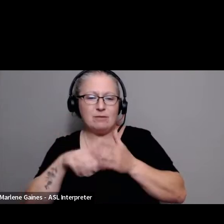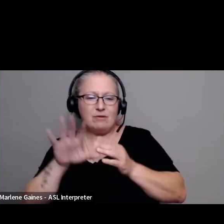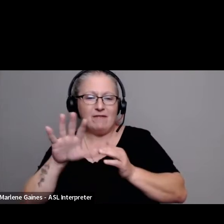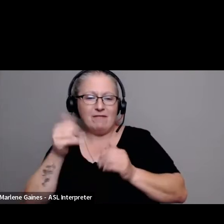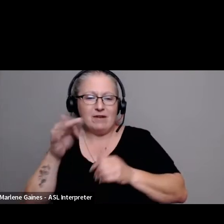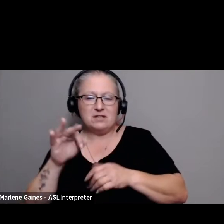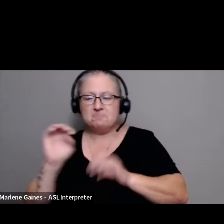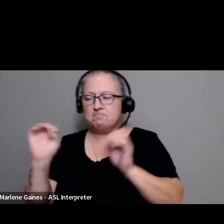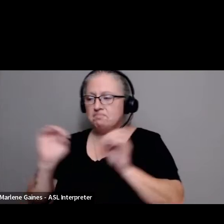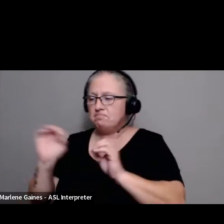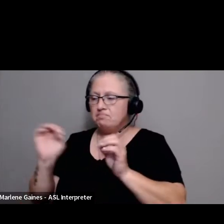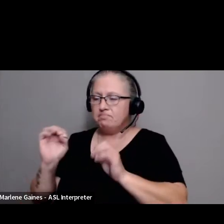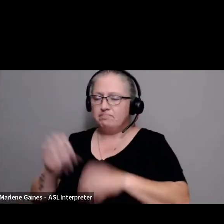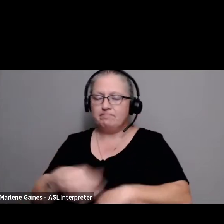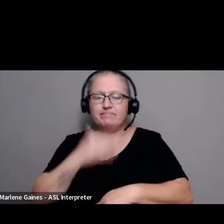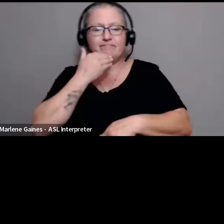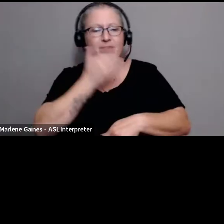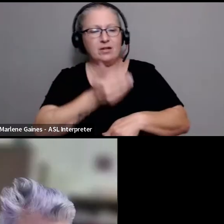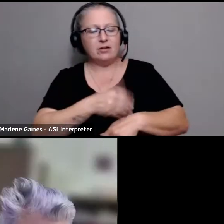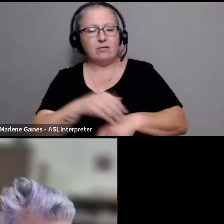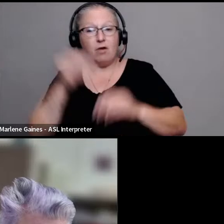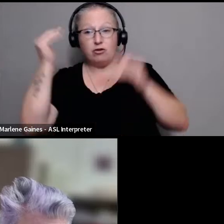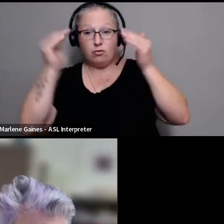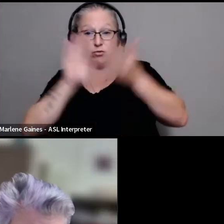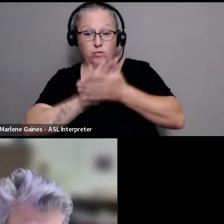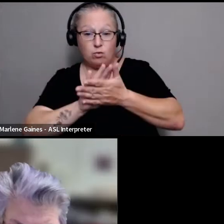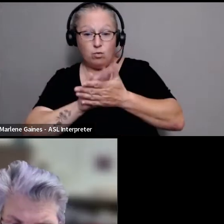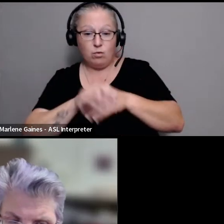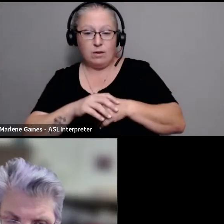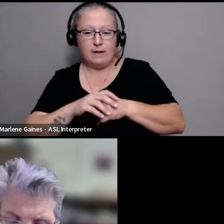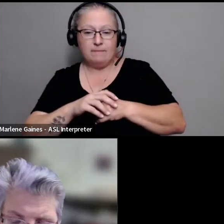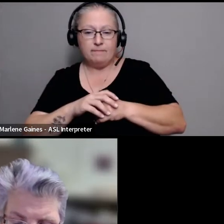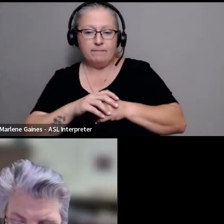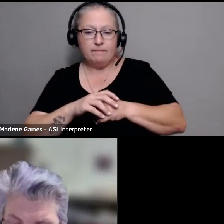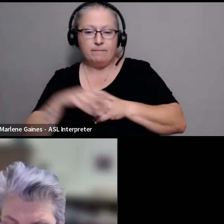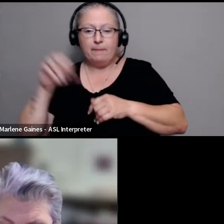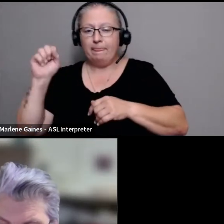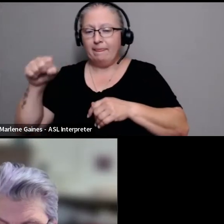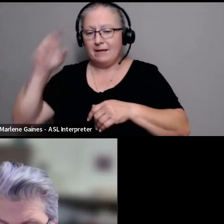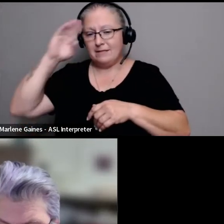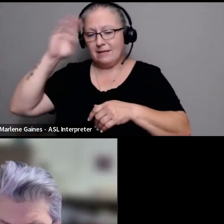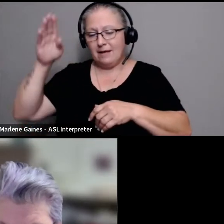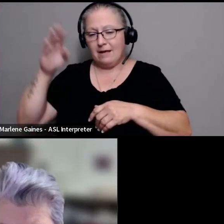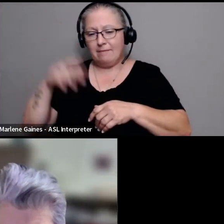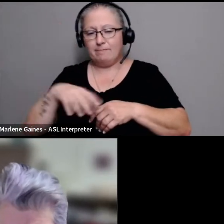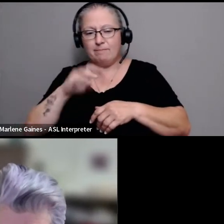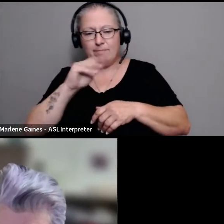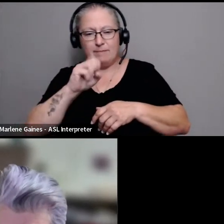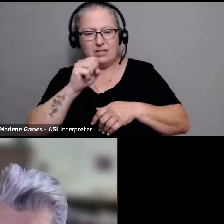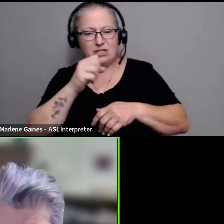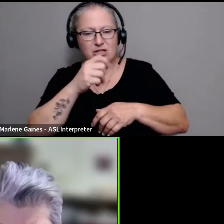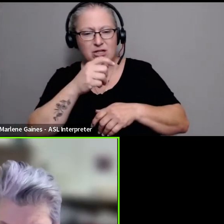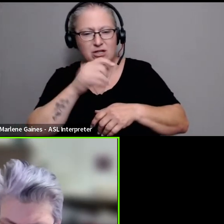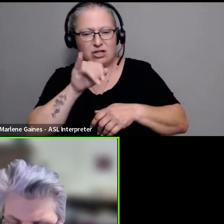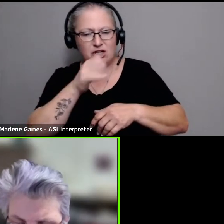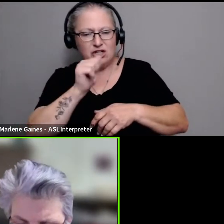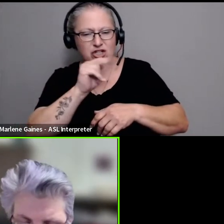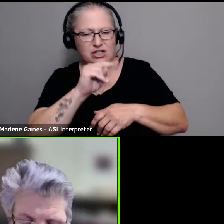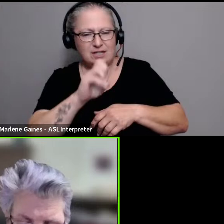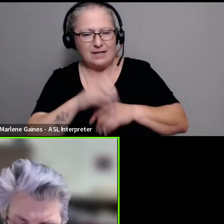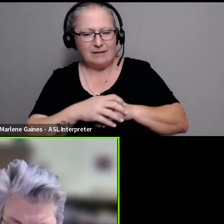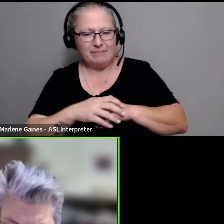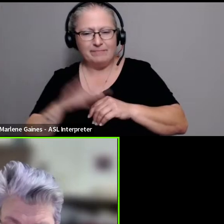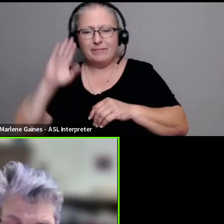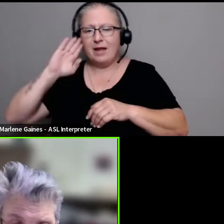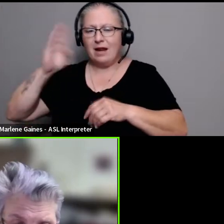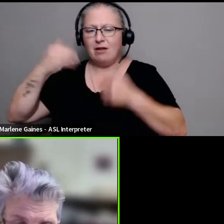There's no report this evening. Thank you. How about adult school? Yes, hi. Miss Jeannie Diamond. Thank you.